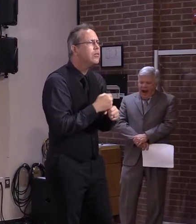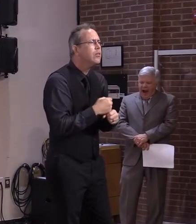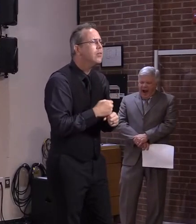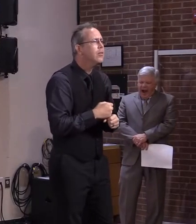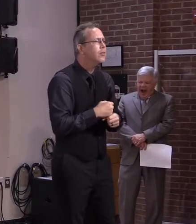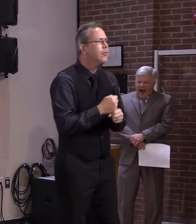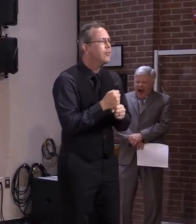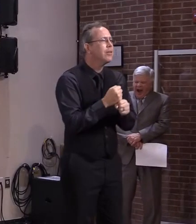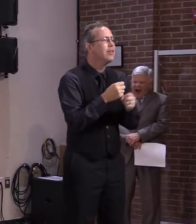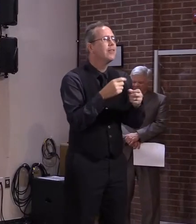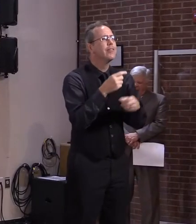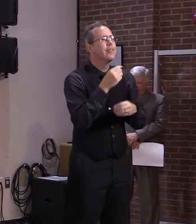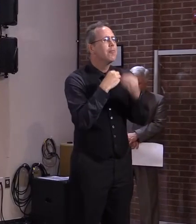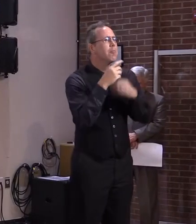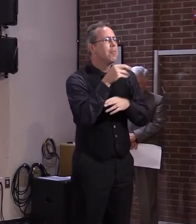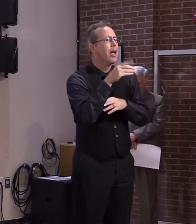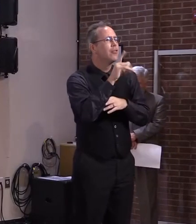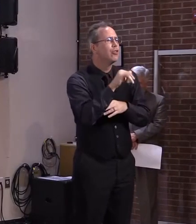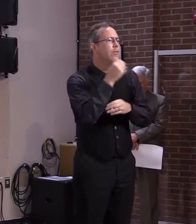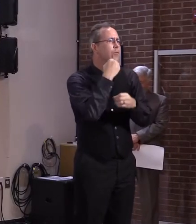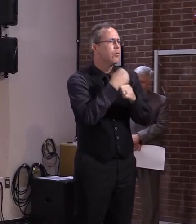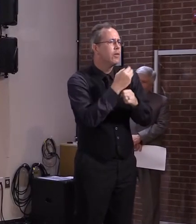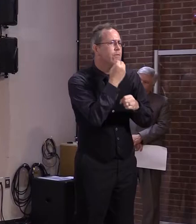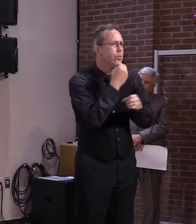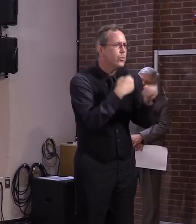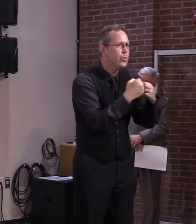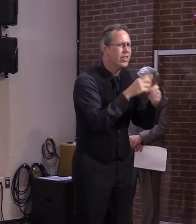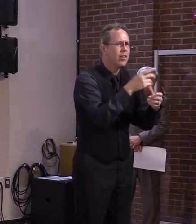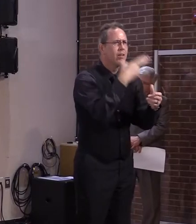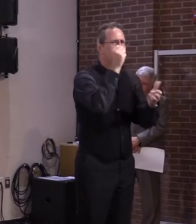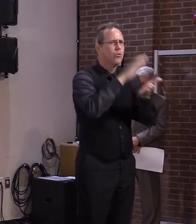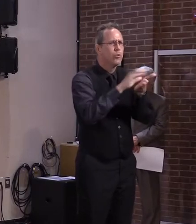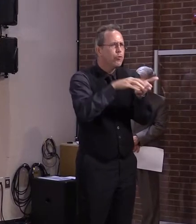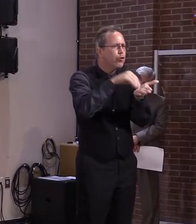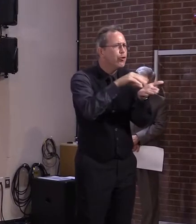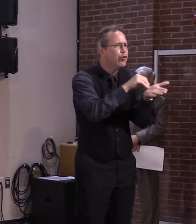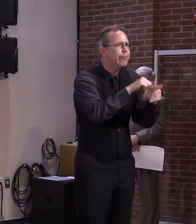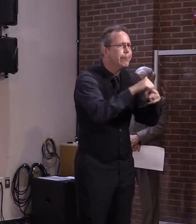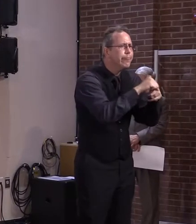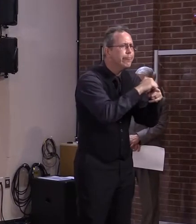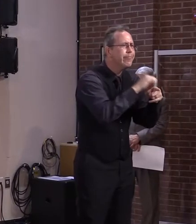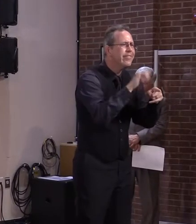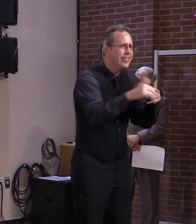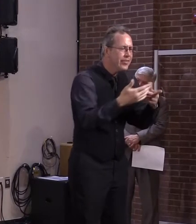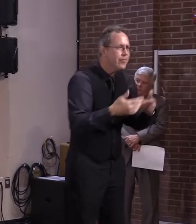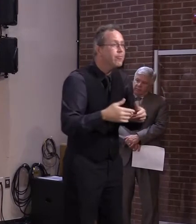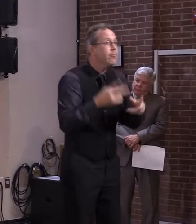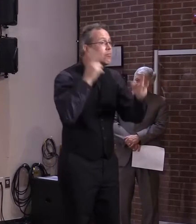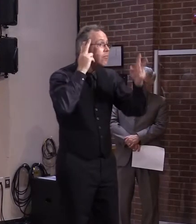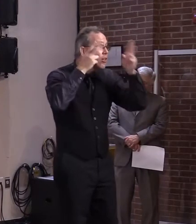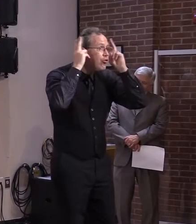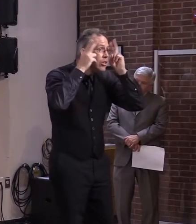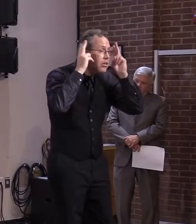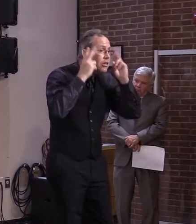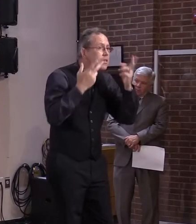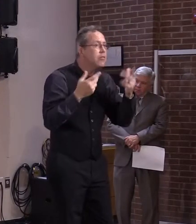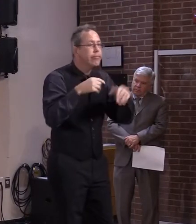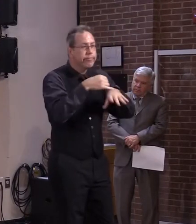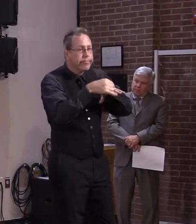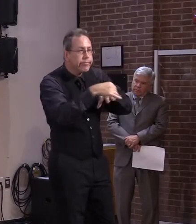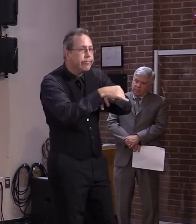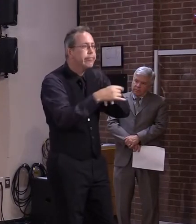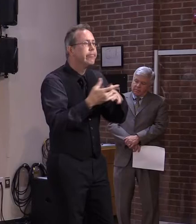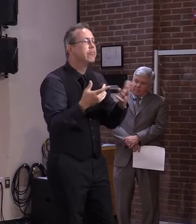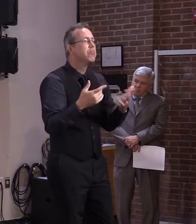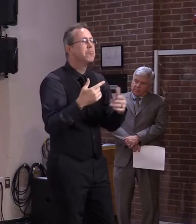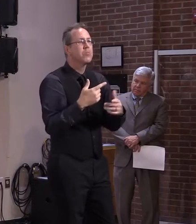owner. I saw adult nursing students enrolled in a nursing program through VTC getting remote instruction from a teacher in Bennington, which was pretty